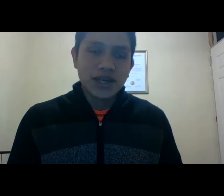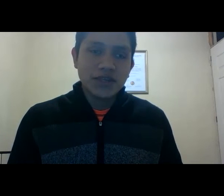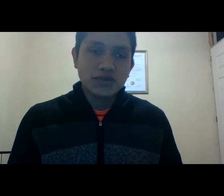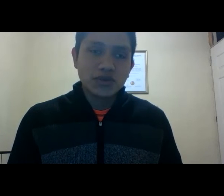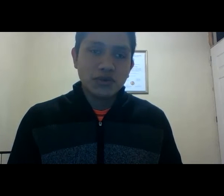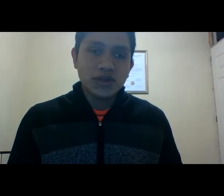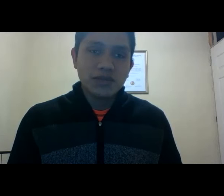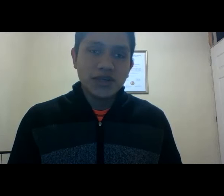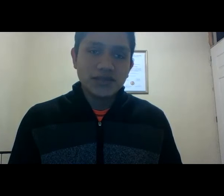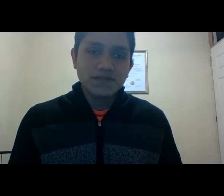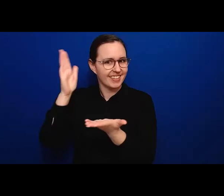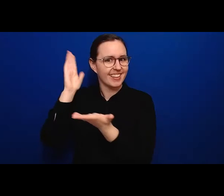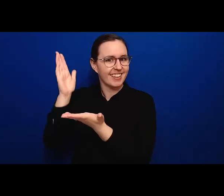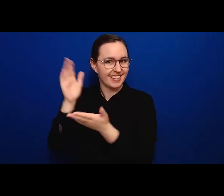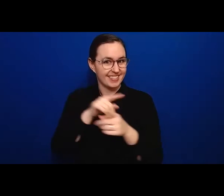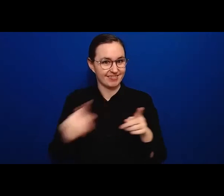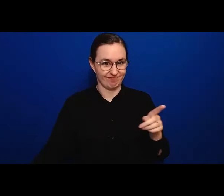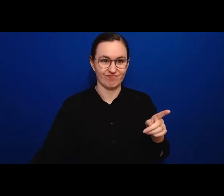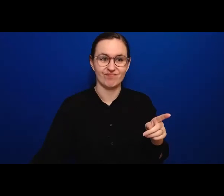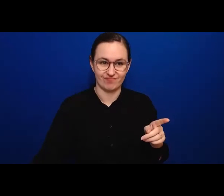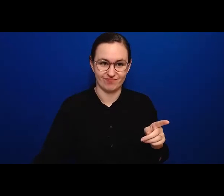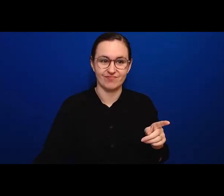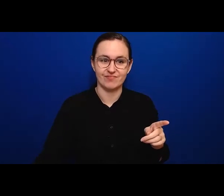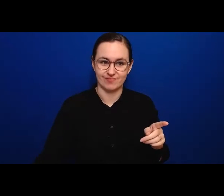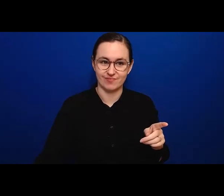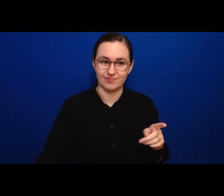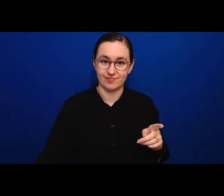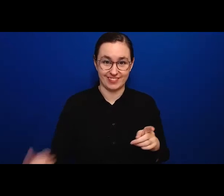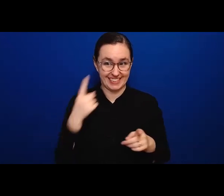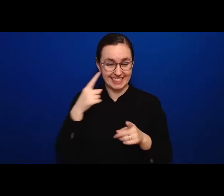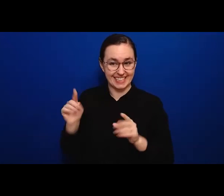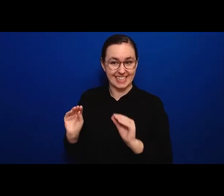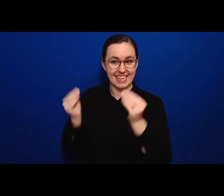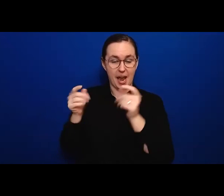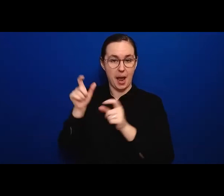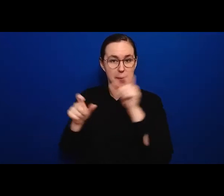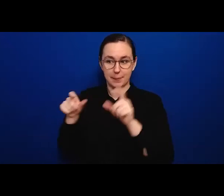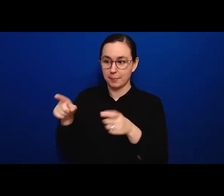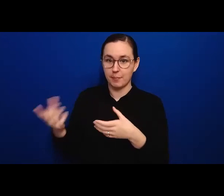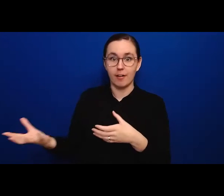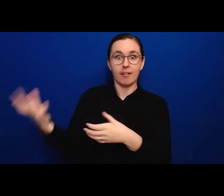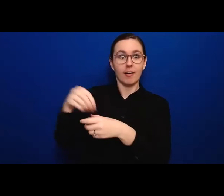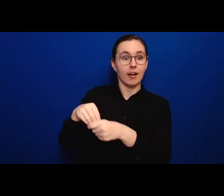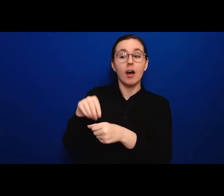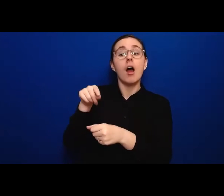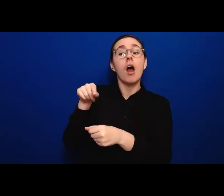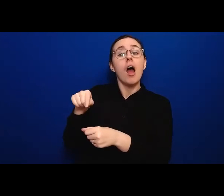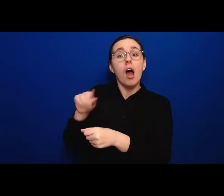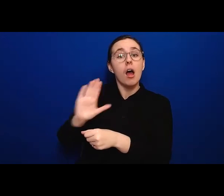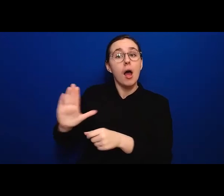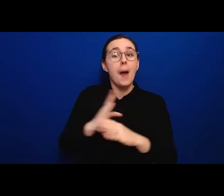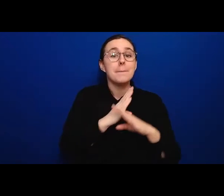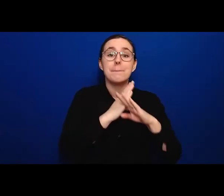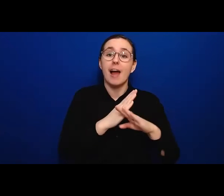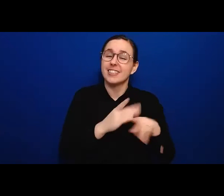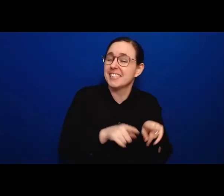barriers that we young people face are varied, multiple and varied, and not only these are